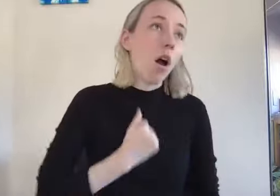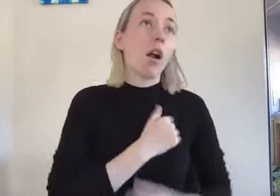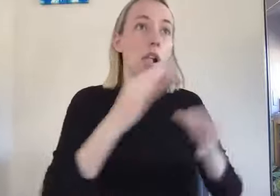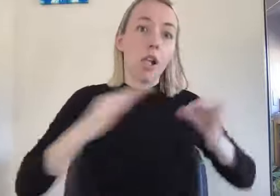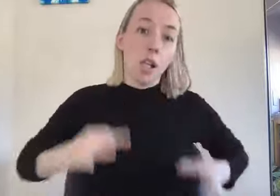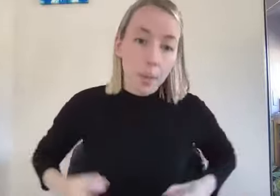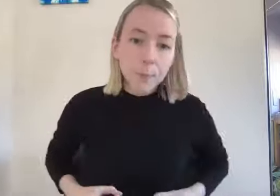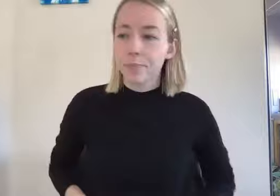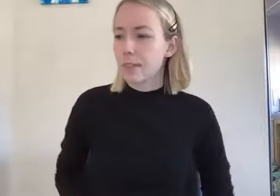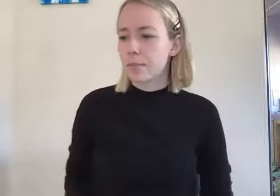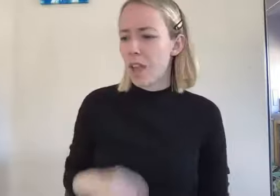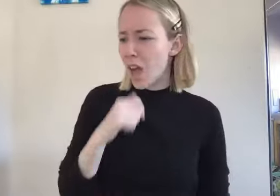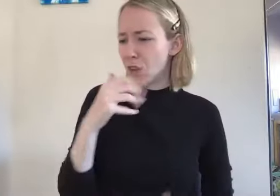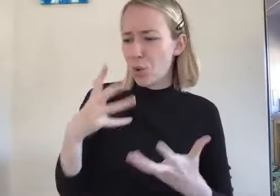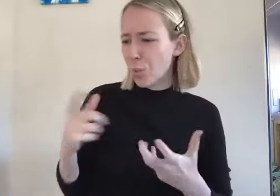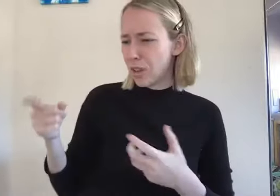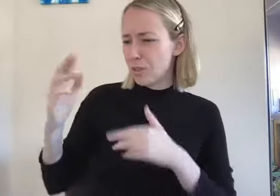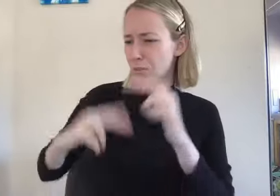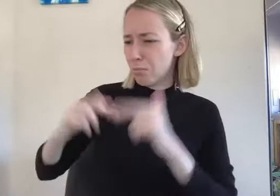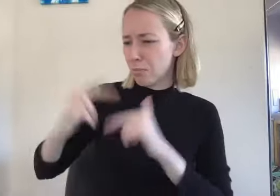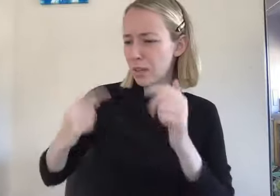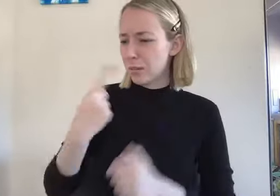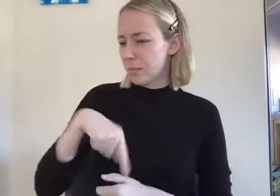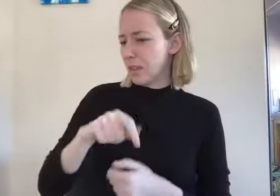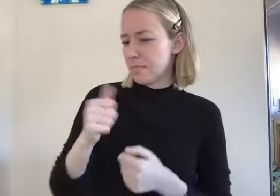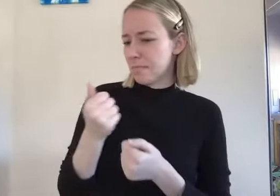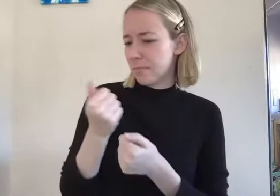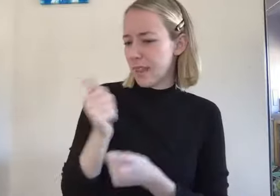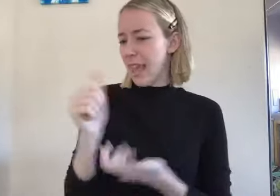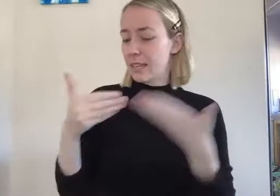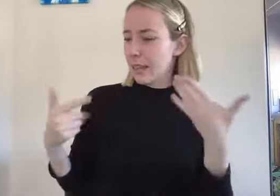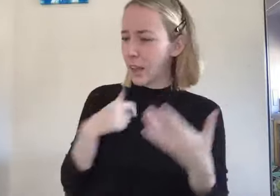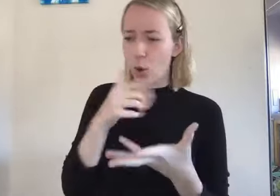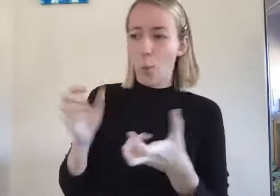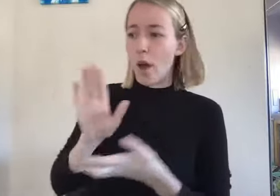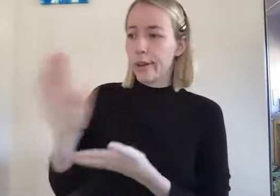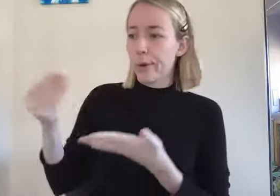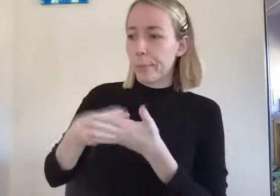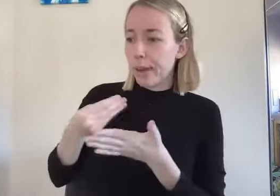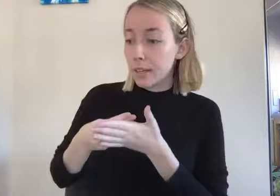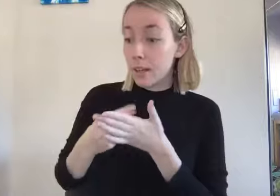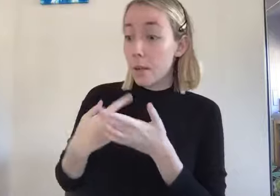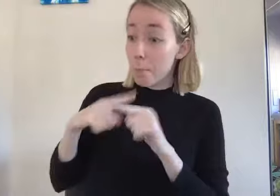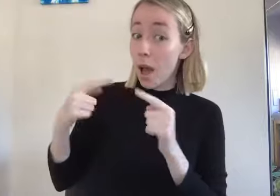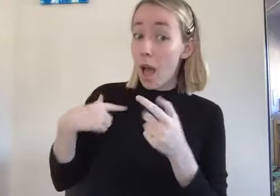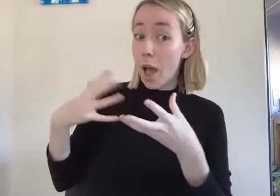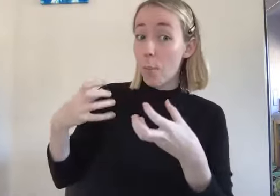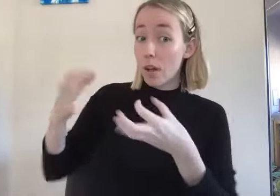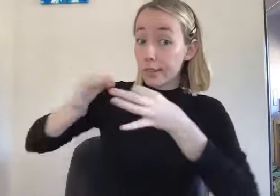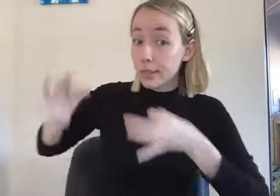spiel like we do. And she said, "Oh, I don't want you to bill me anything, and I don't want any of your money at all." She said, "But, I'd like to tell you